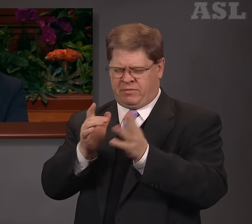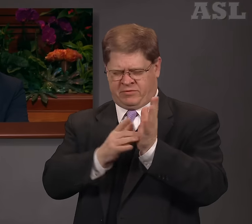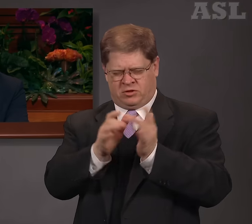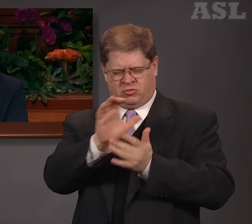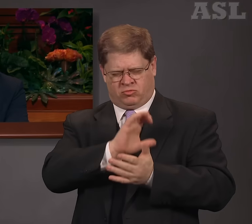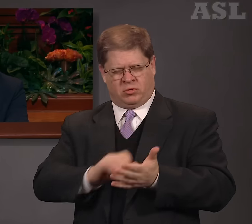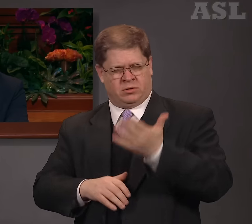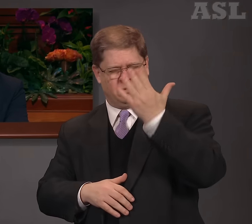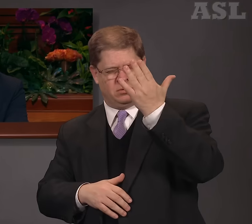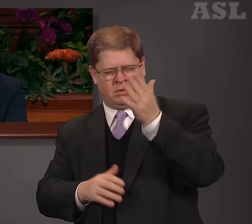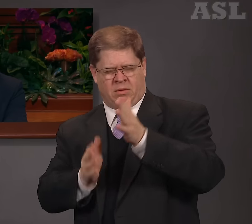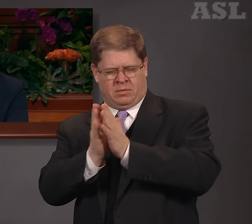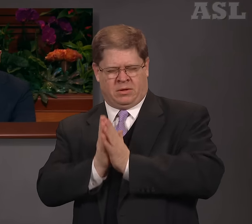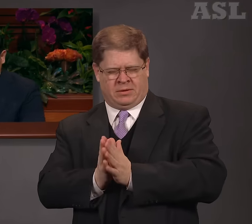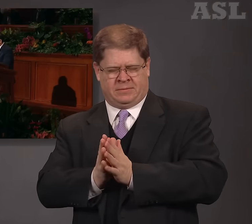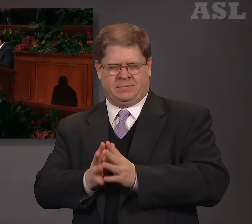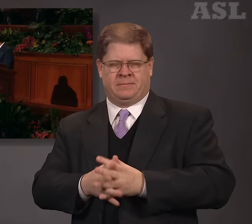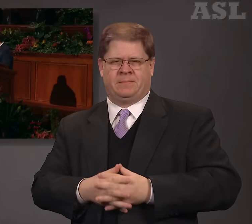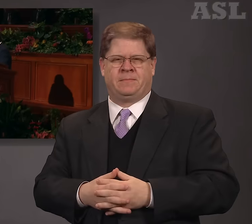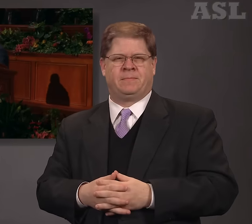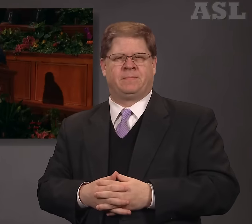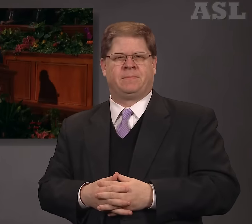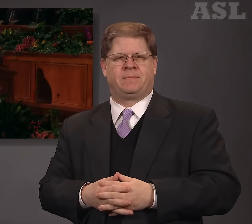Jesus Christ. Amen.